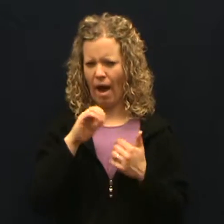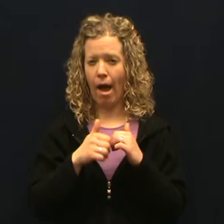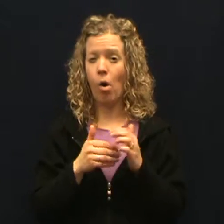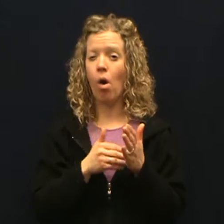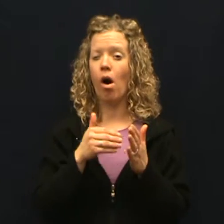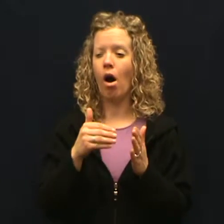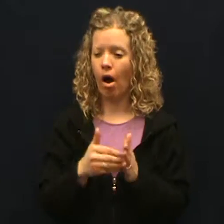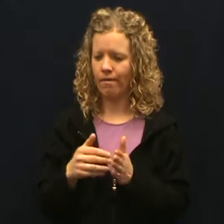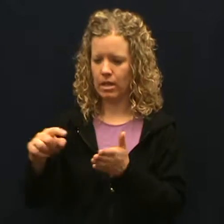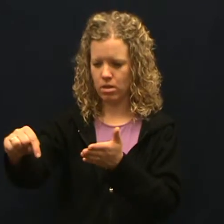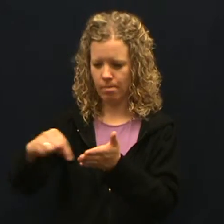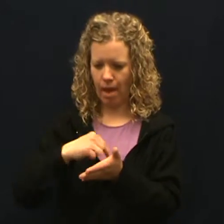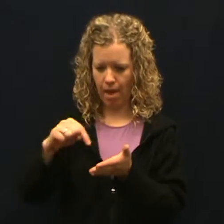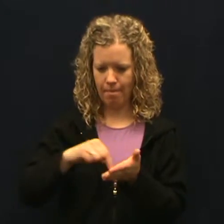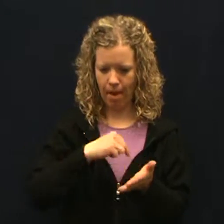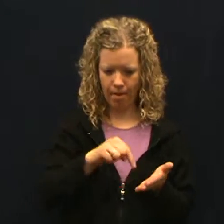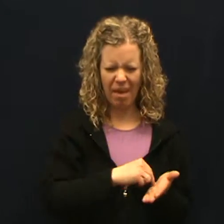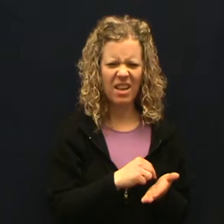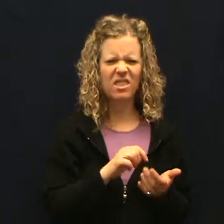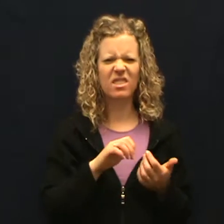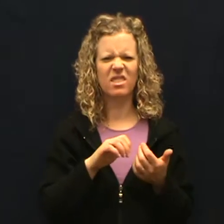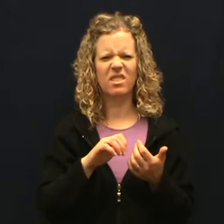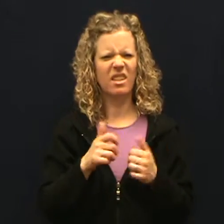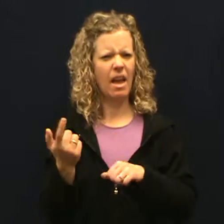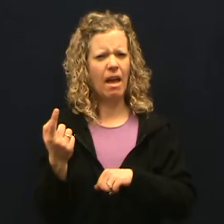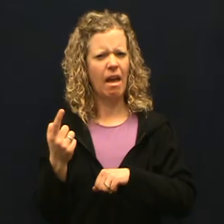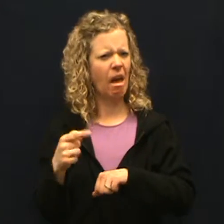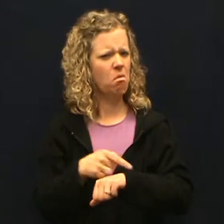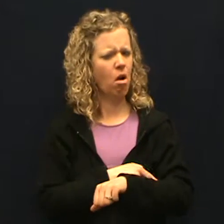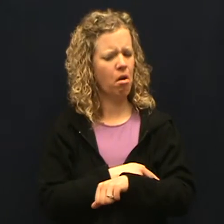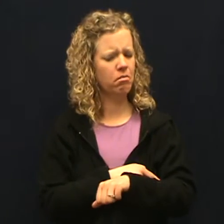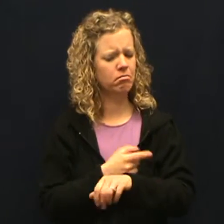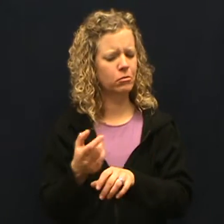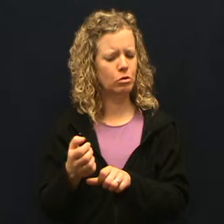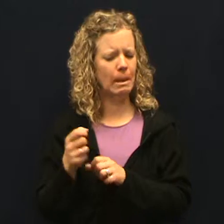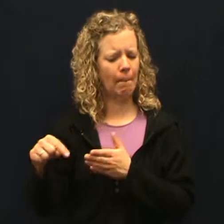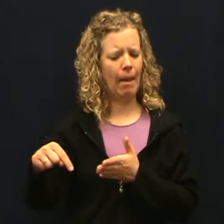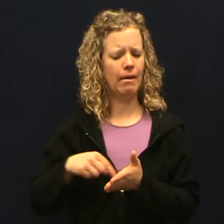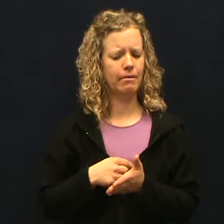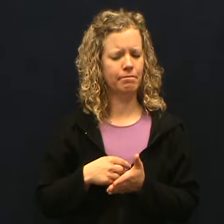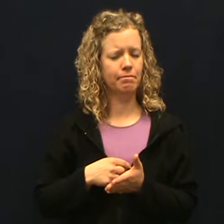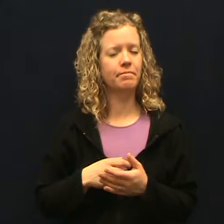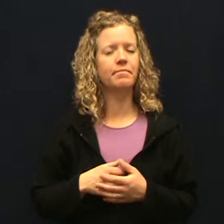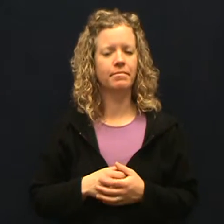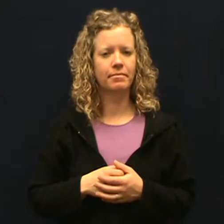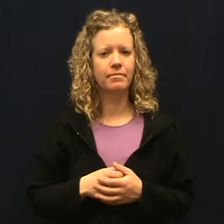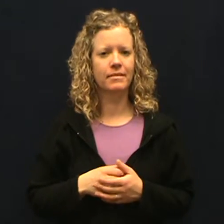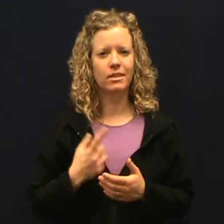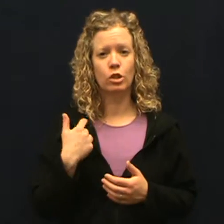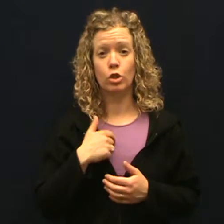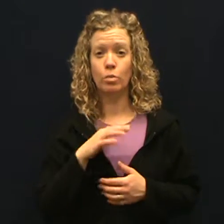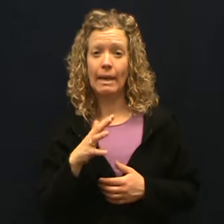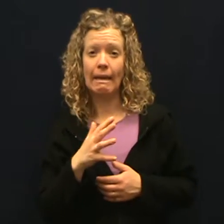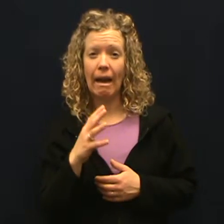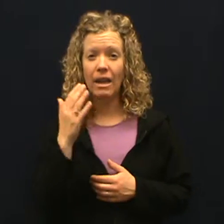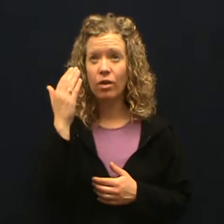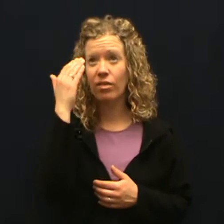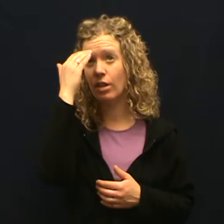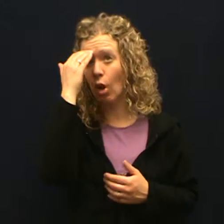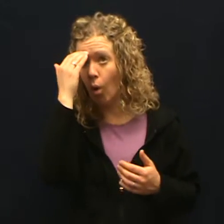how long it takes us to collect our accounts receivable, so we know, we have a feel for how long